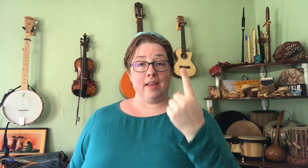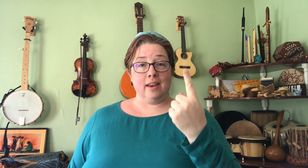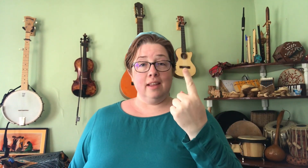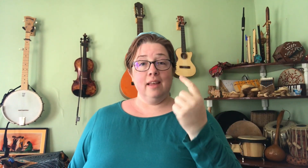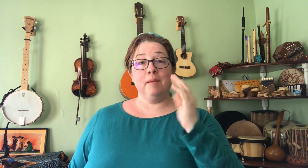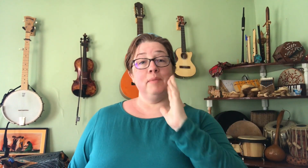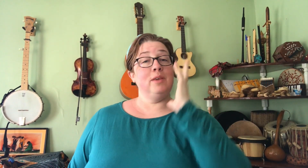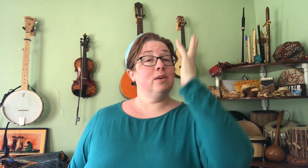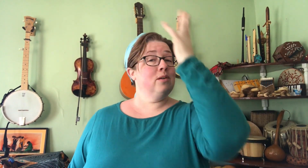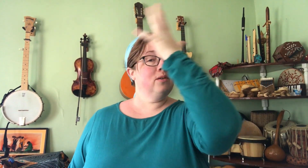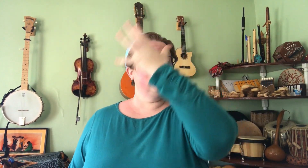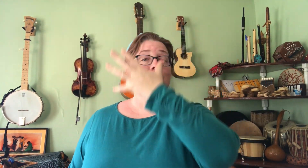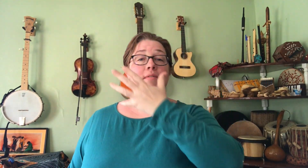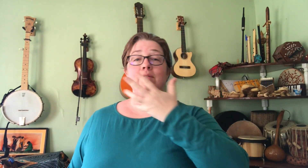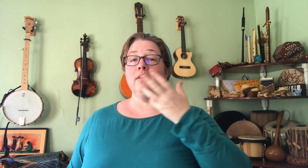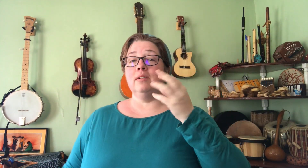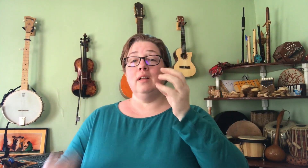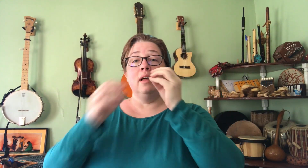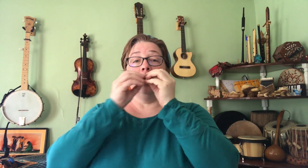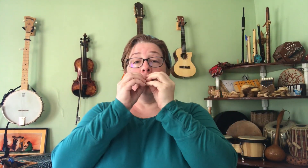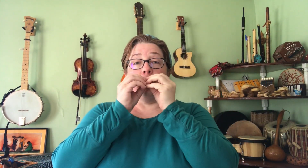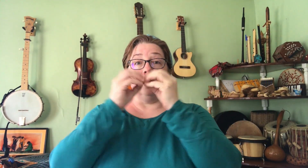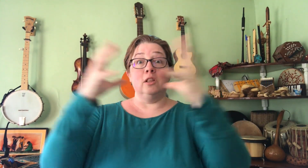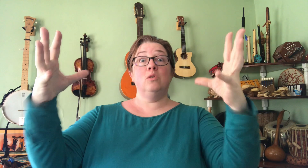beautiful balloons.